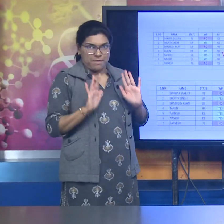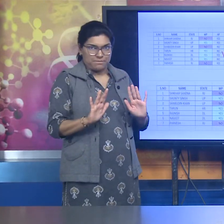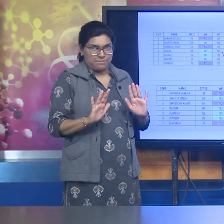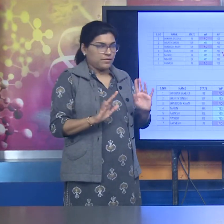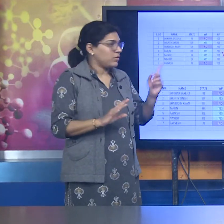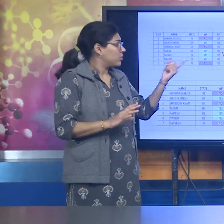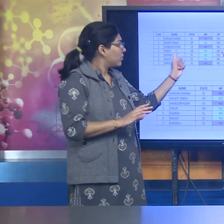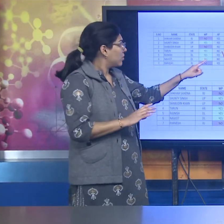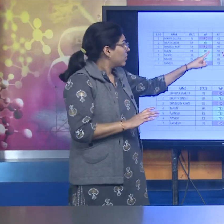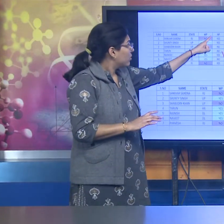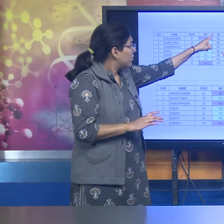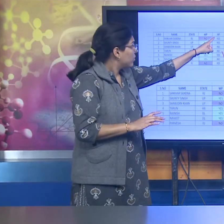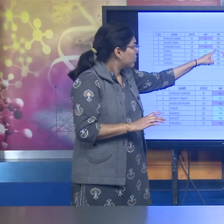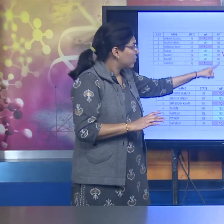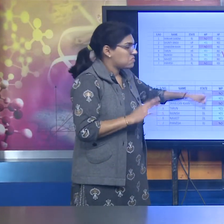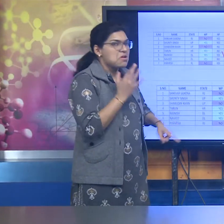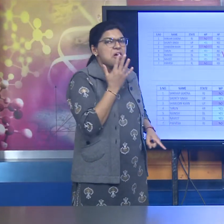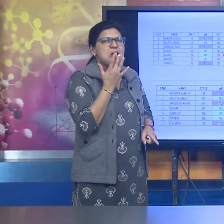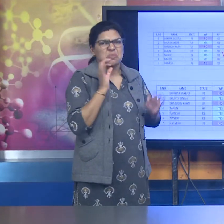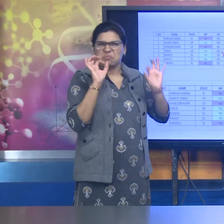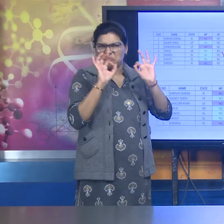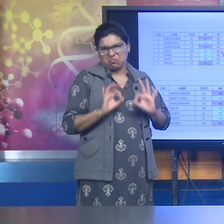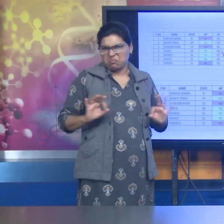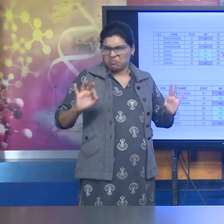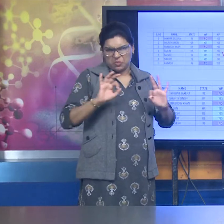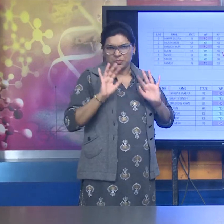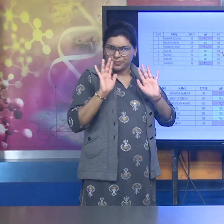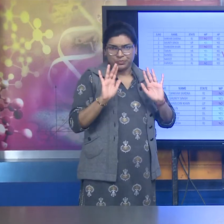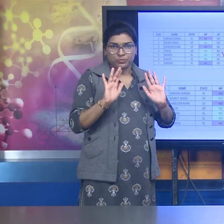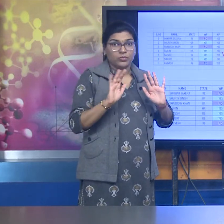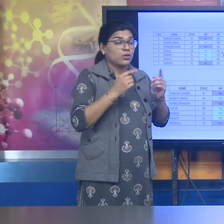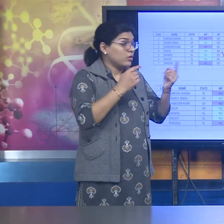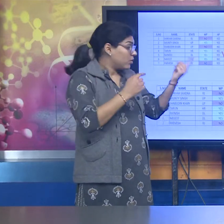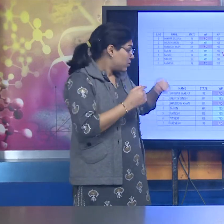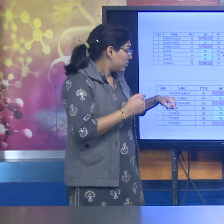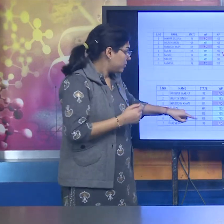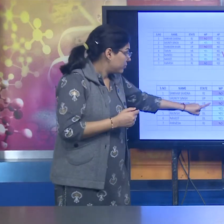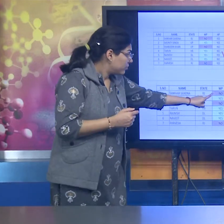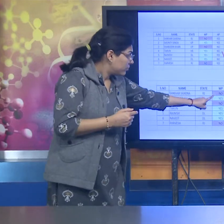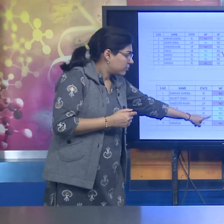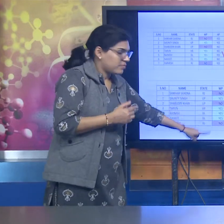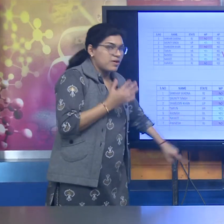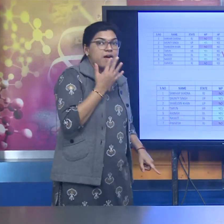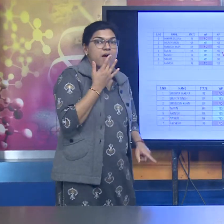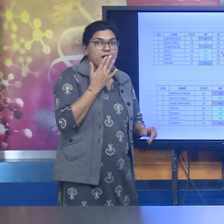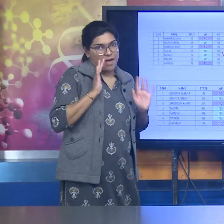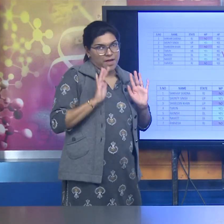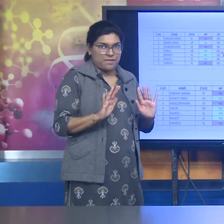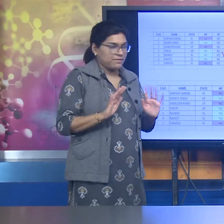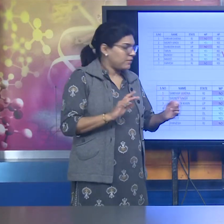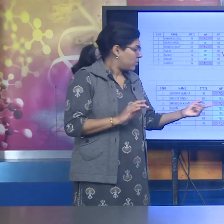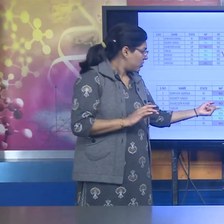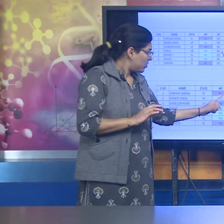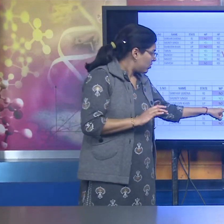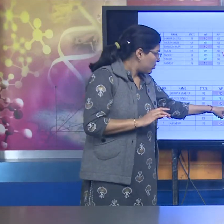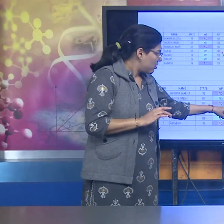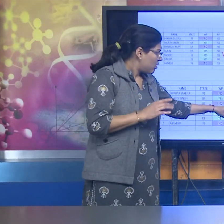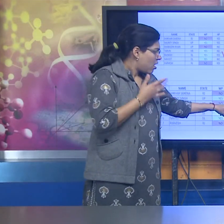There is pink and green on the last second column, but on the last column there is no color. But